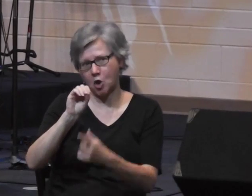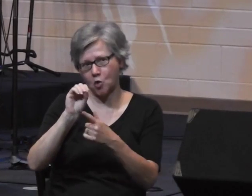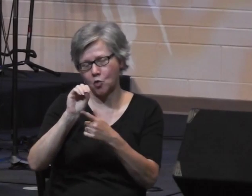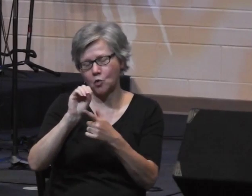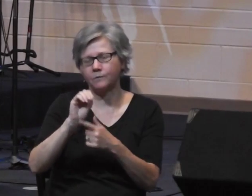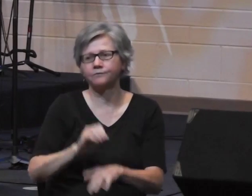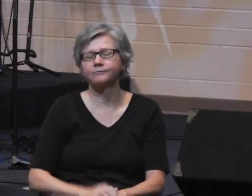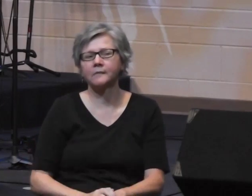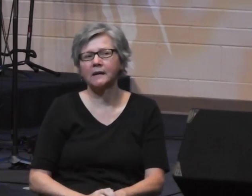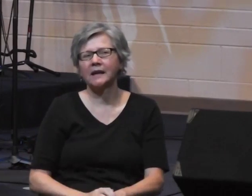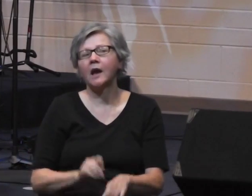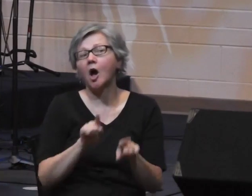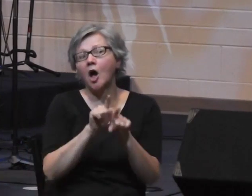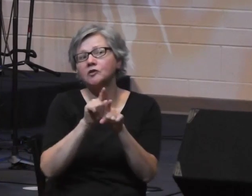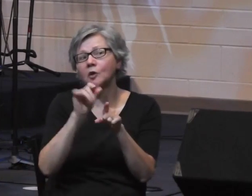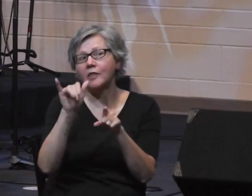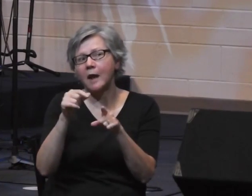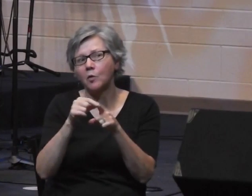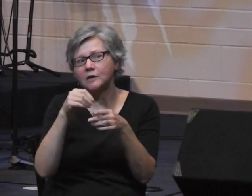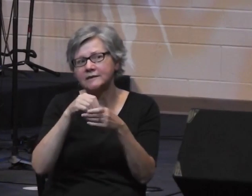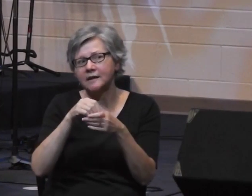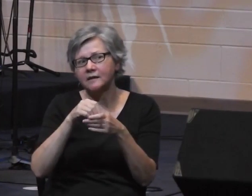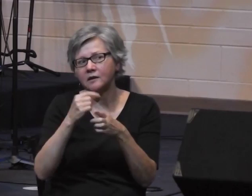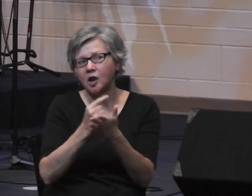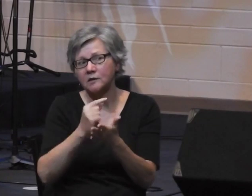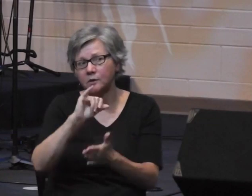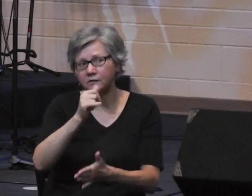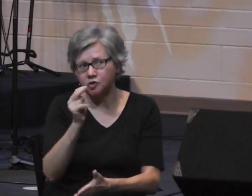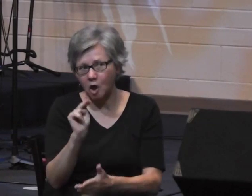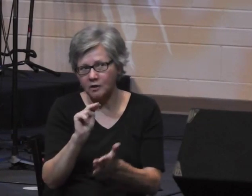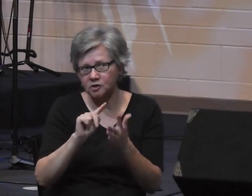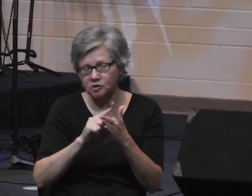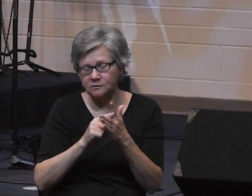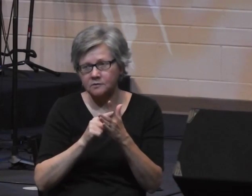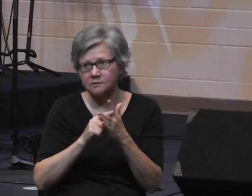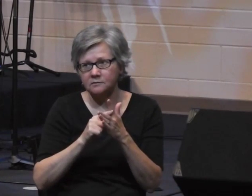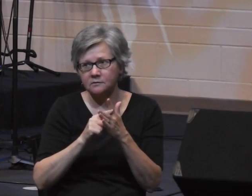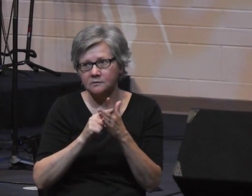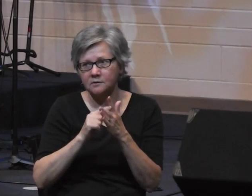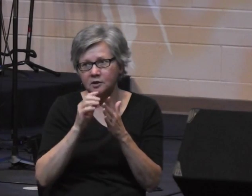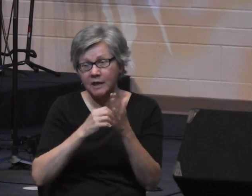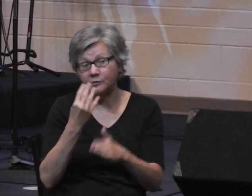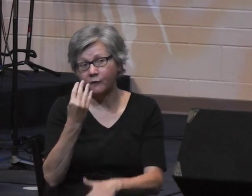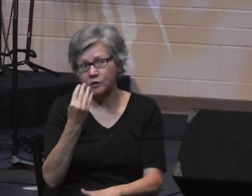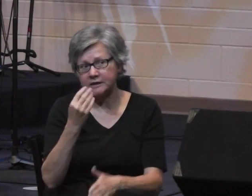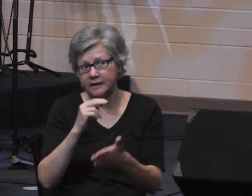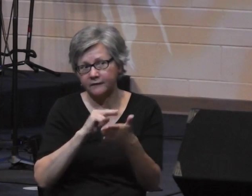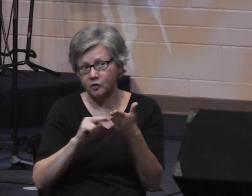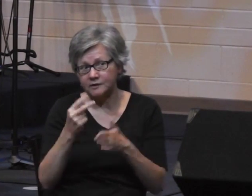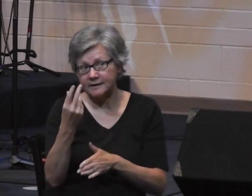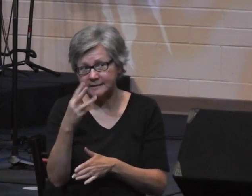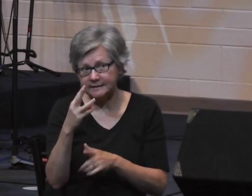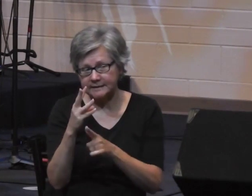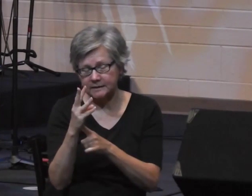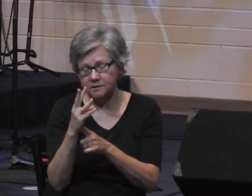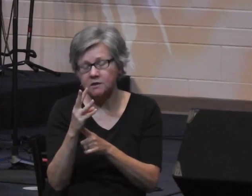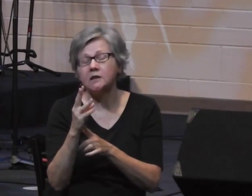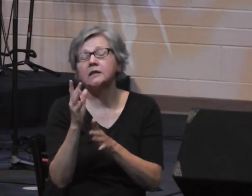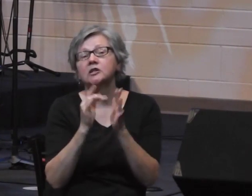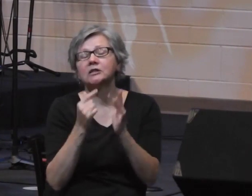chapter 14, starting in verse 15. This is the words of Jesus. Jesus